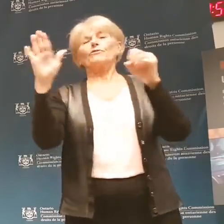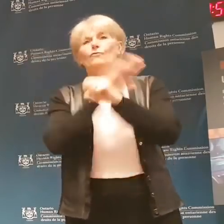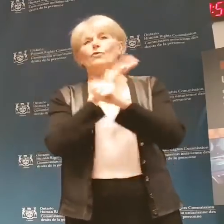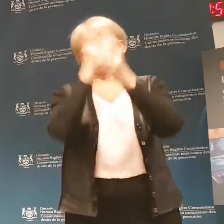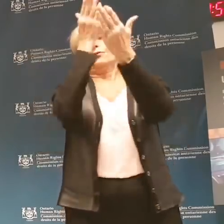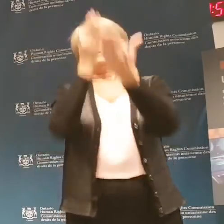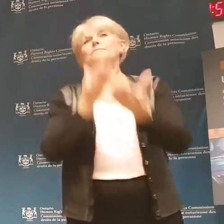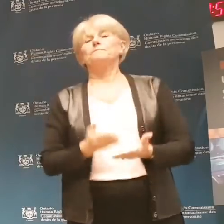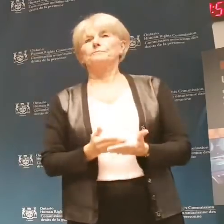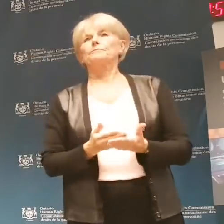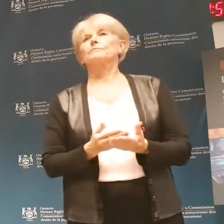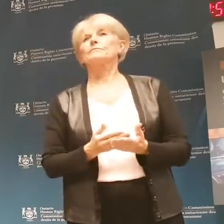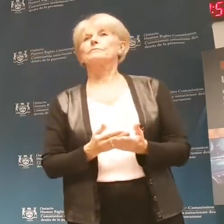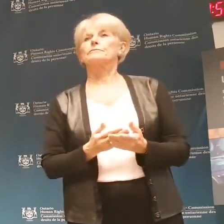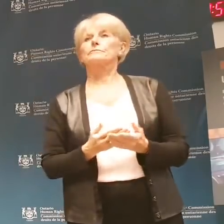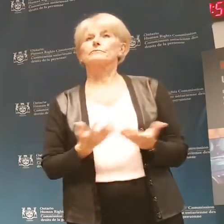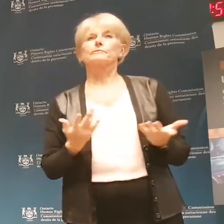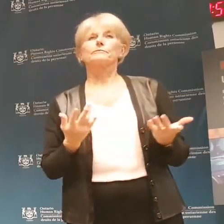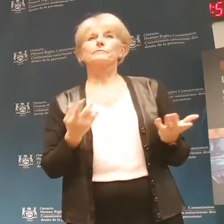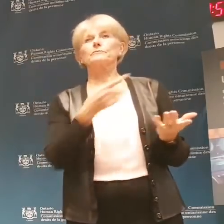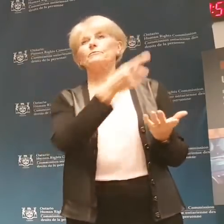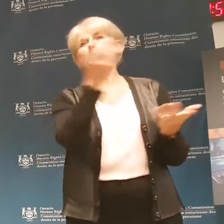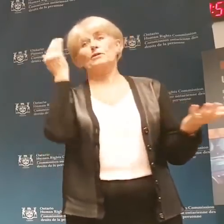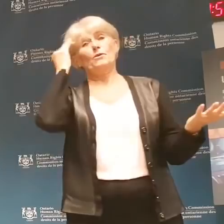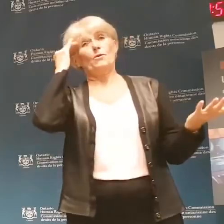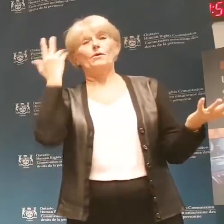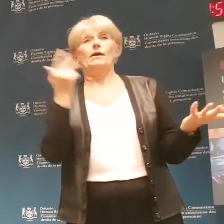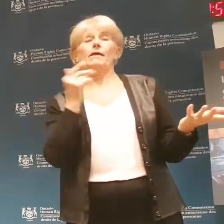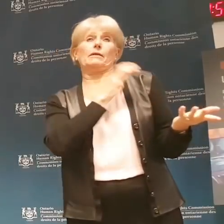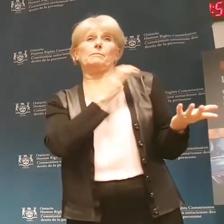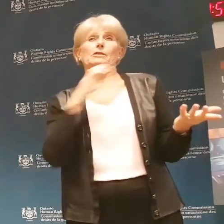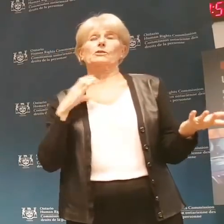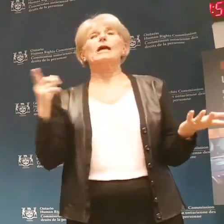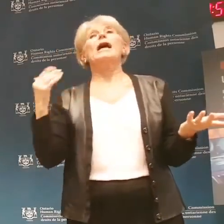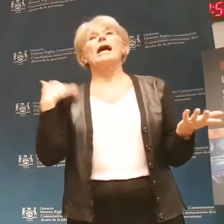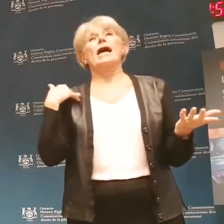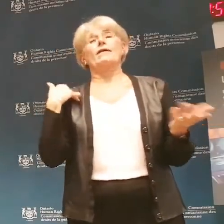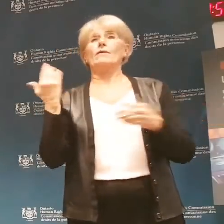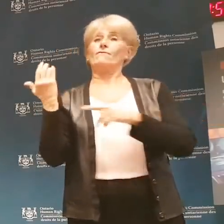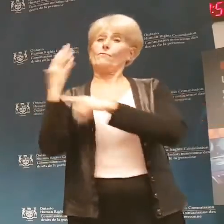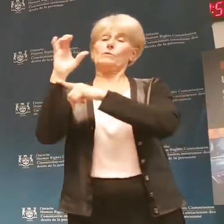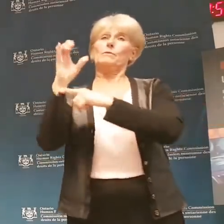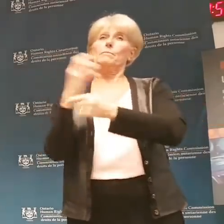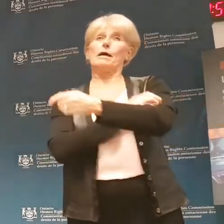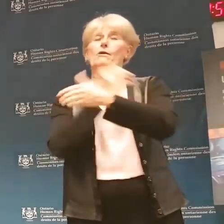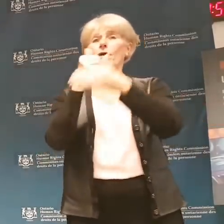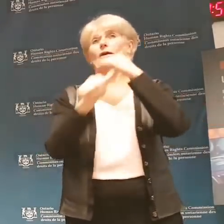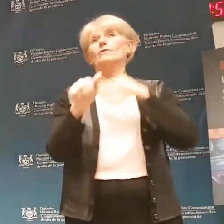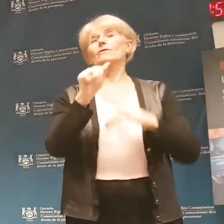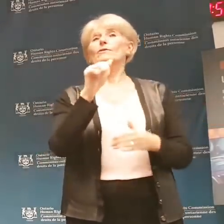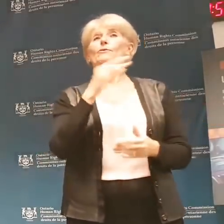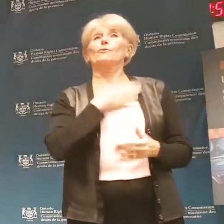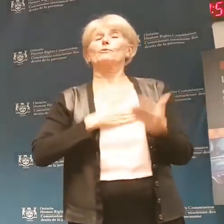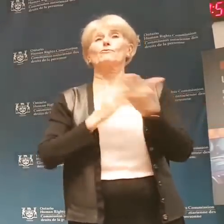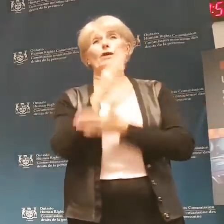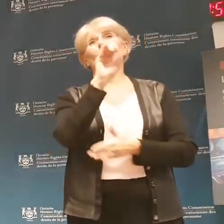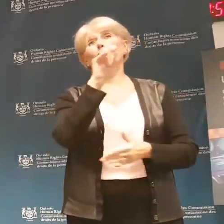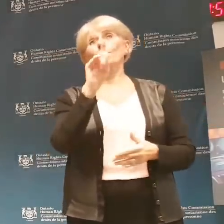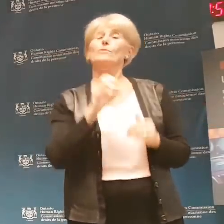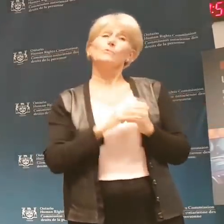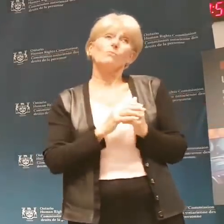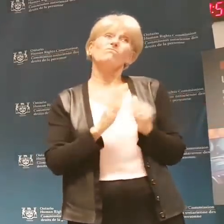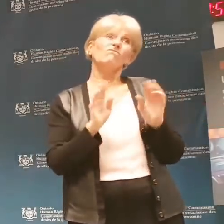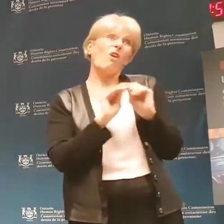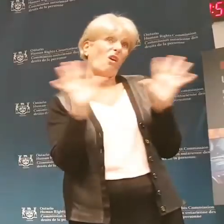of recommendations. And as people likely know, the Commission does have enforcement powers under the Human Rights Code. And